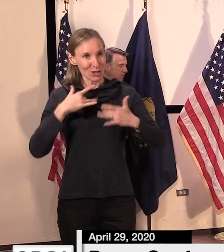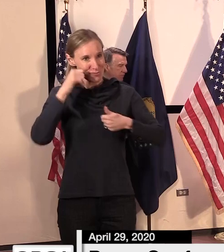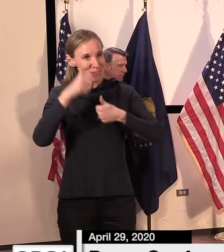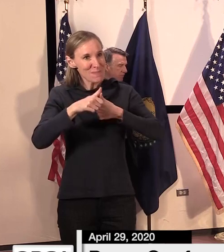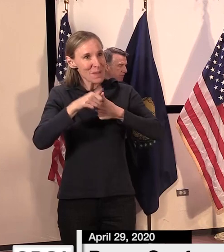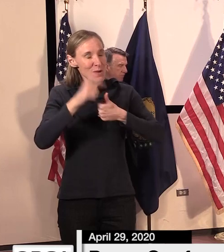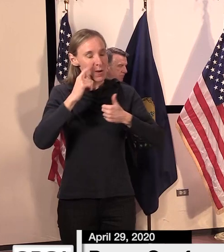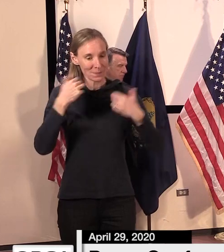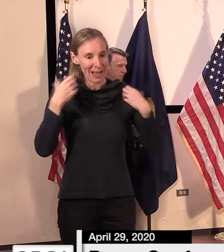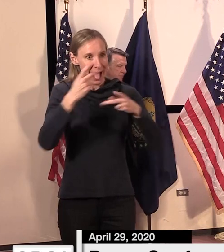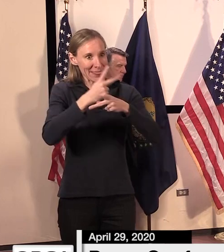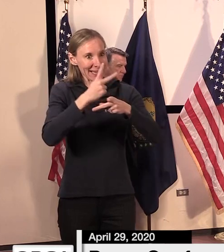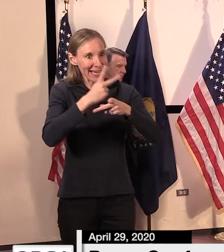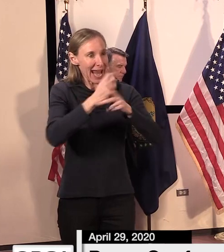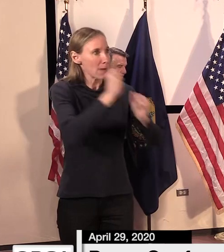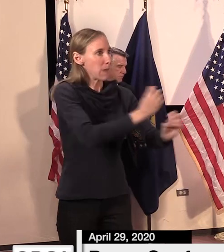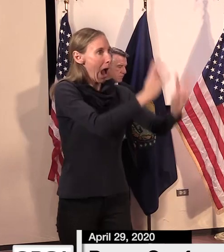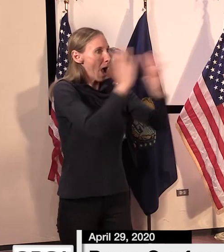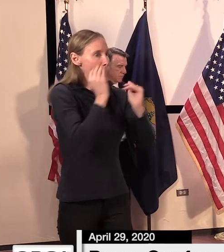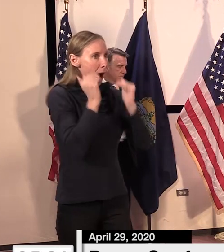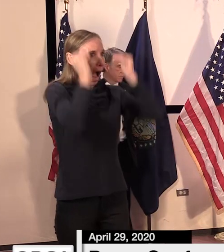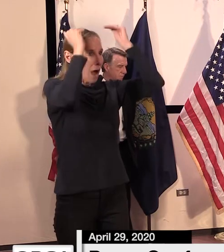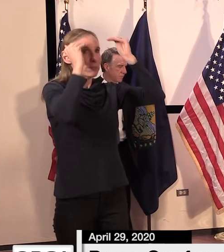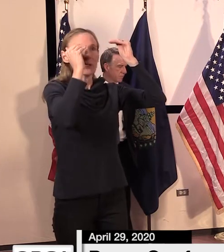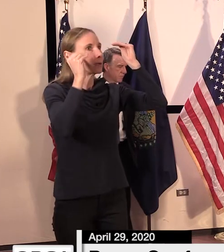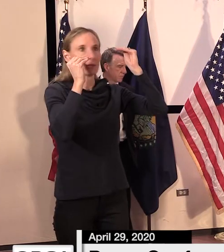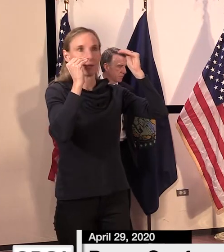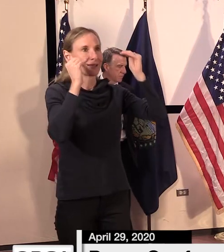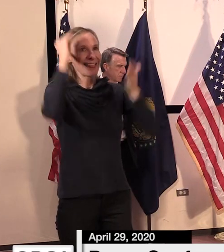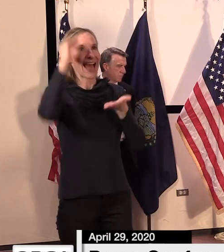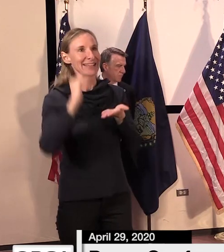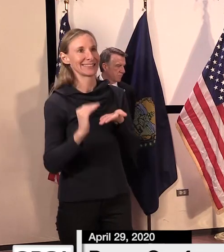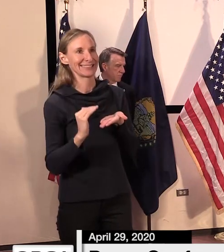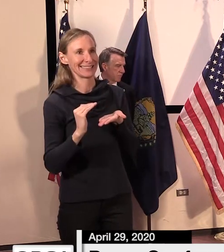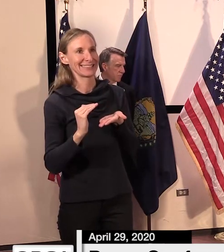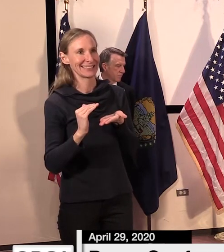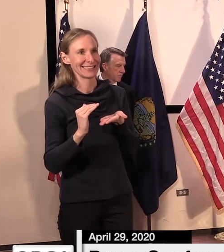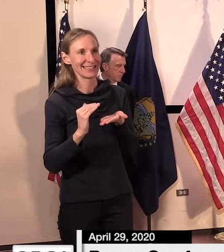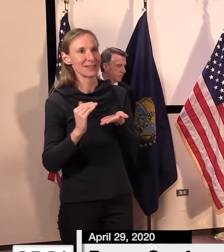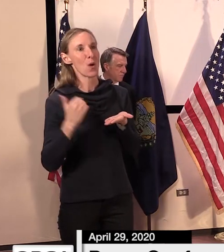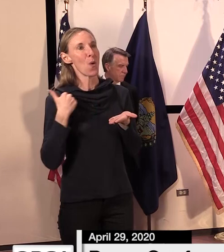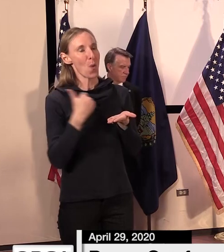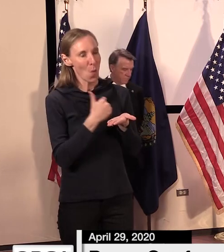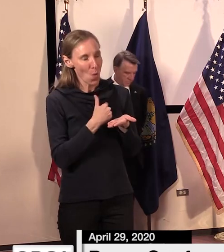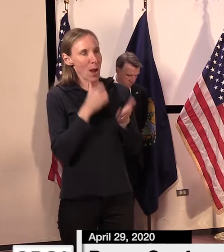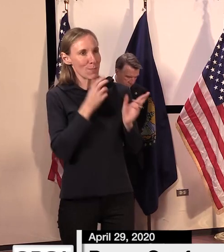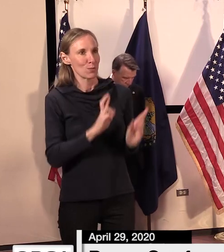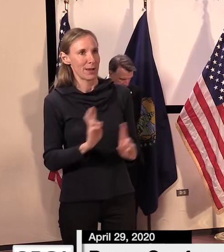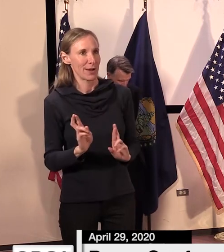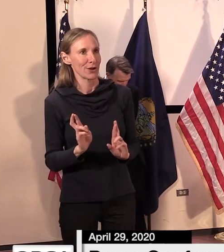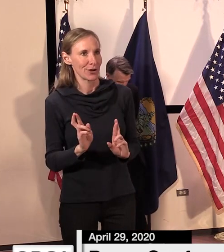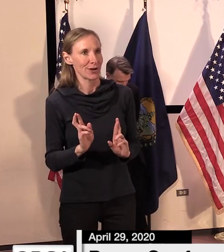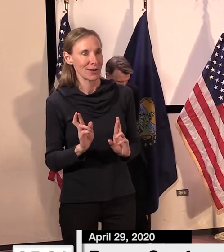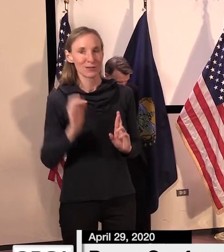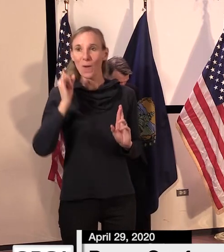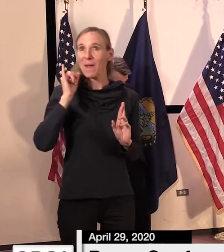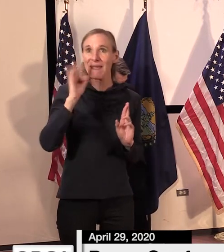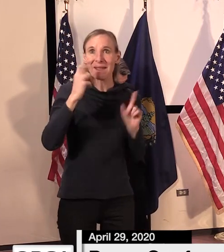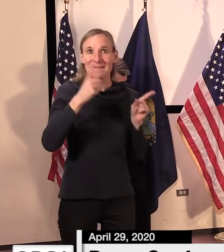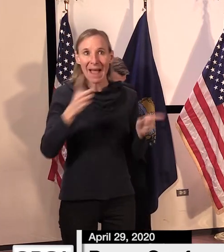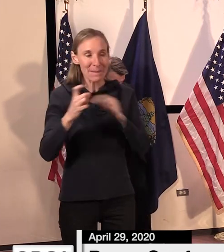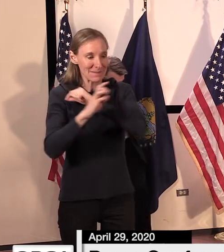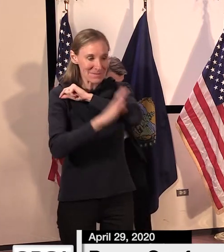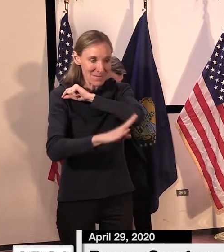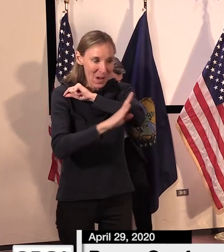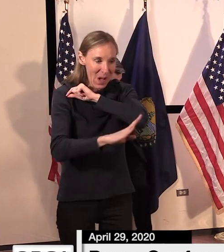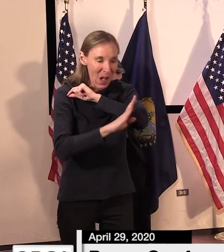it is much more dampened as well. So all of this is a way of saying that if it does come, it will